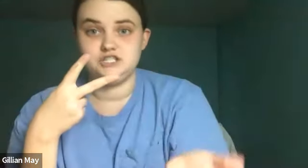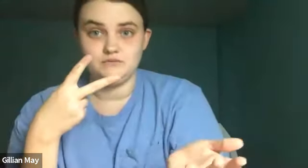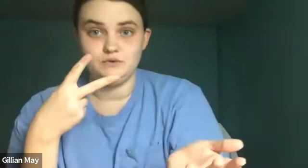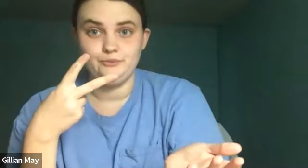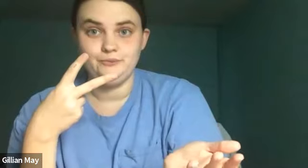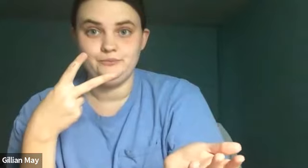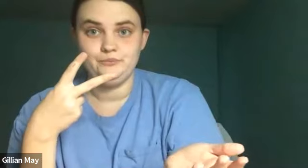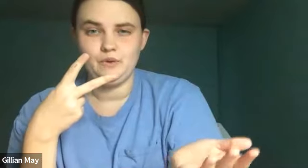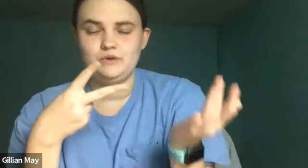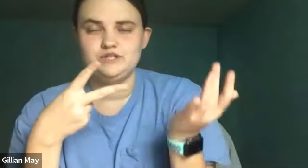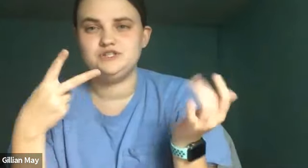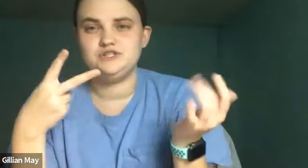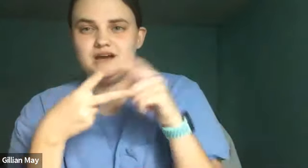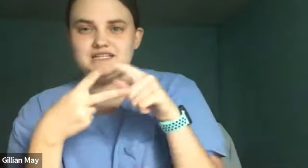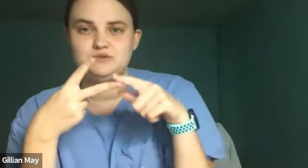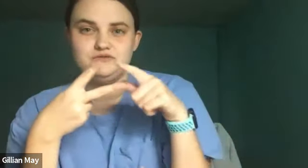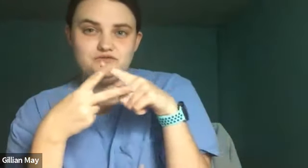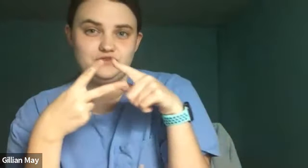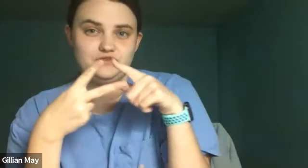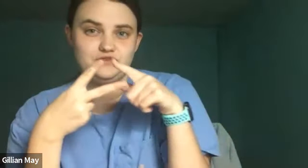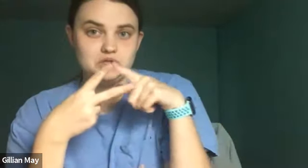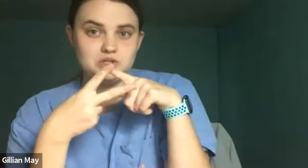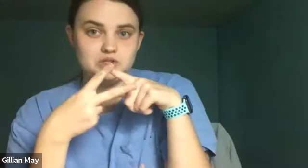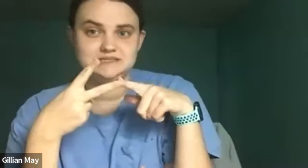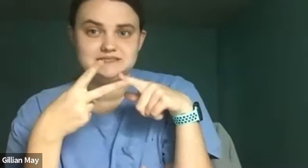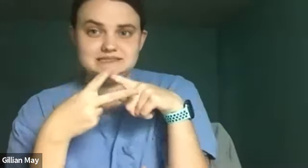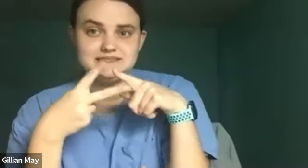general. Which would you guys prefer?